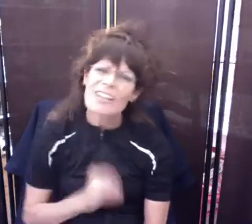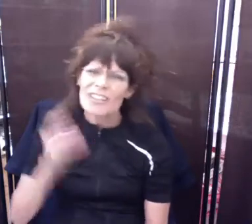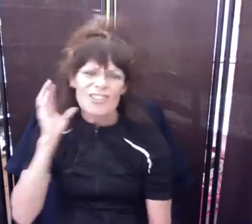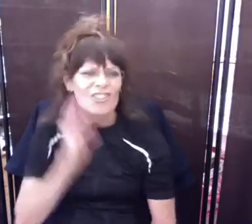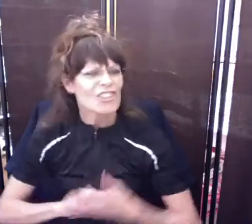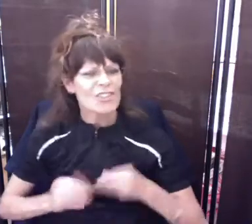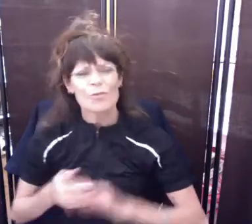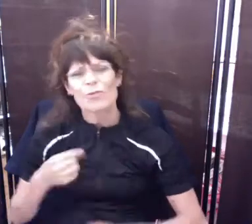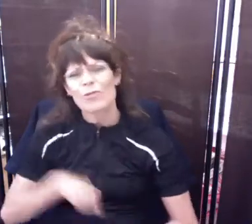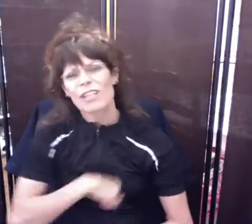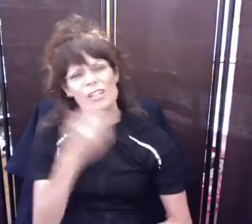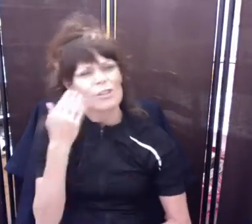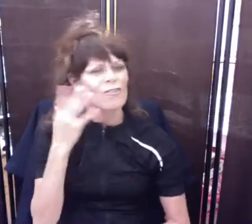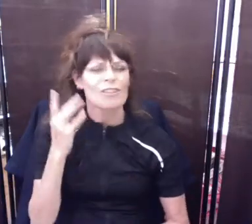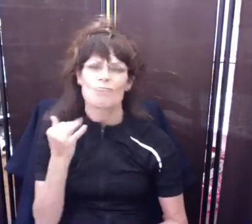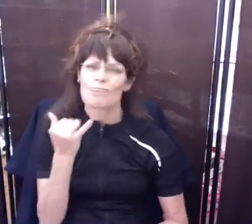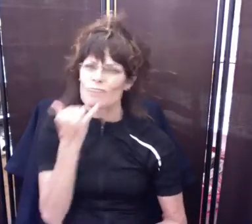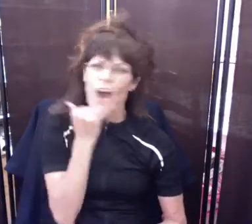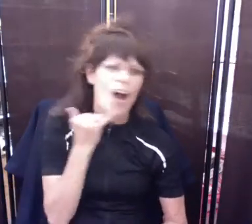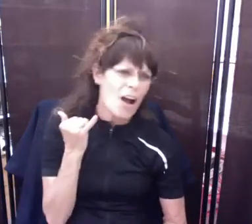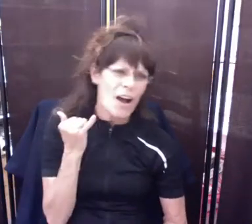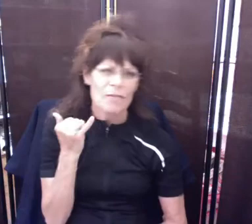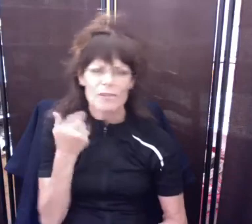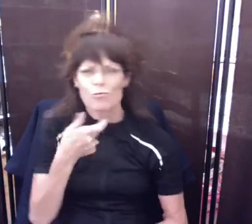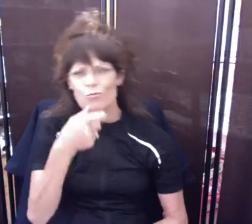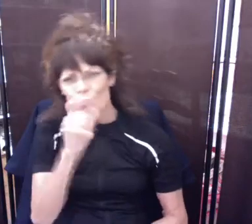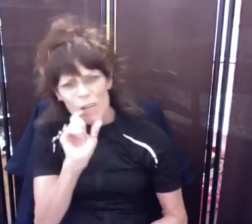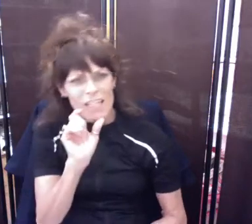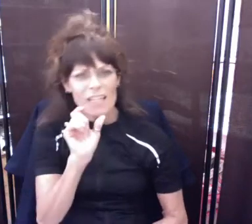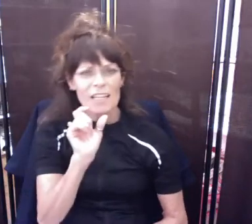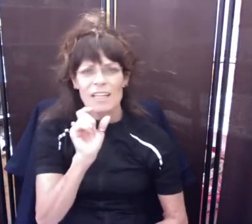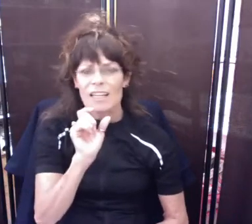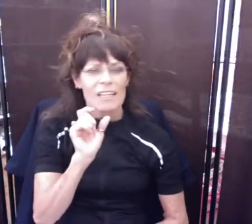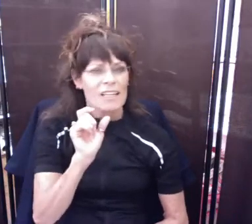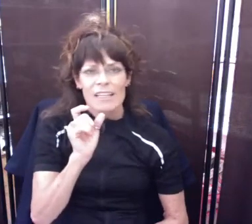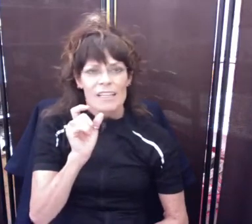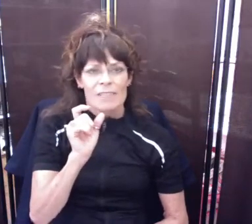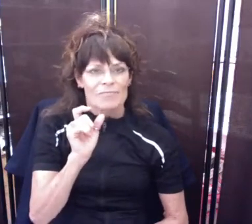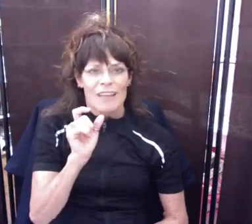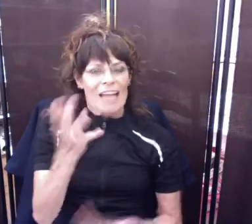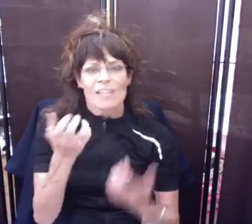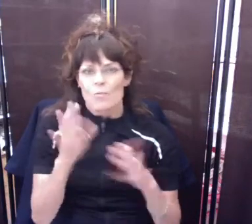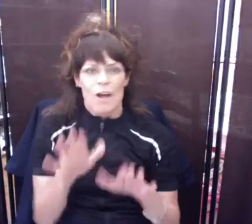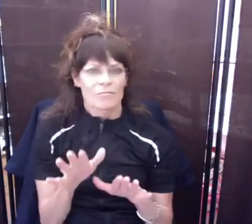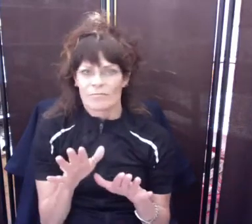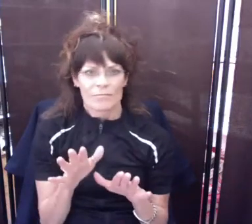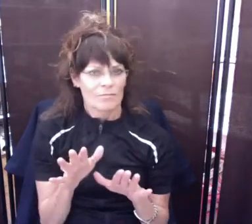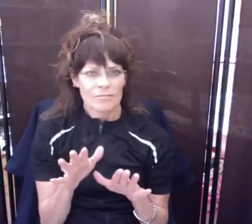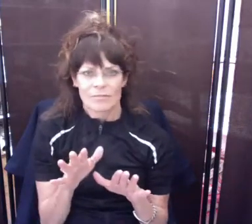by complete intoxication. And I just couldn't be that kind of guy. I couldn't be the kind of guy that would blow